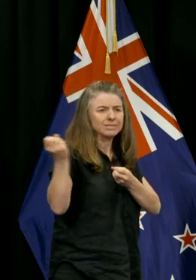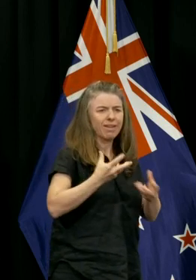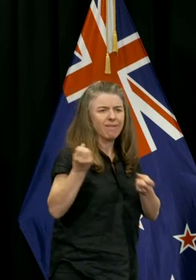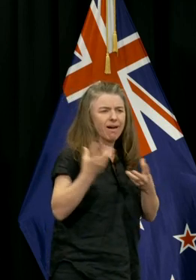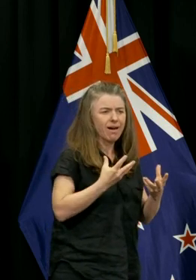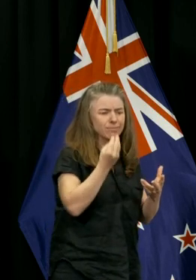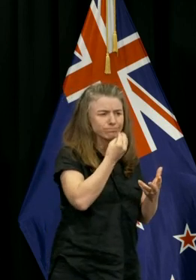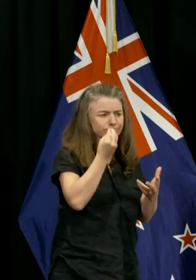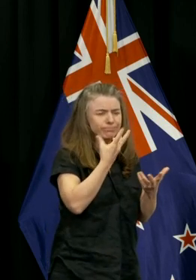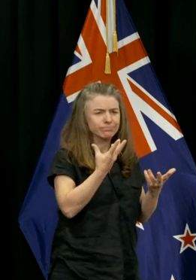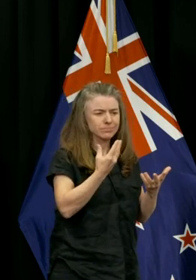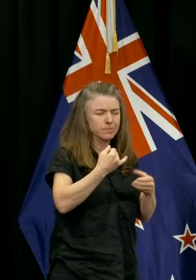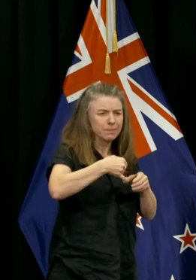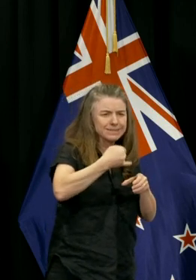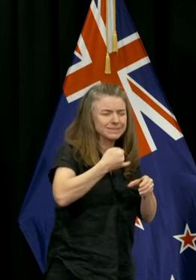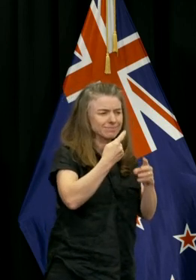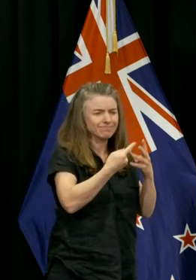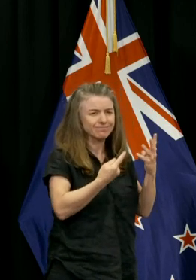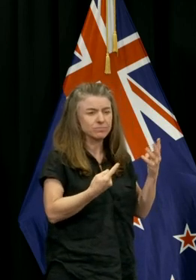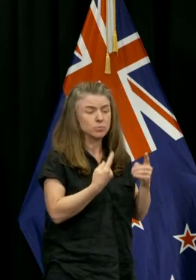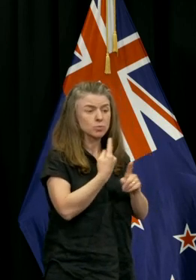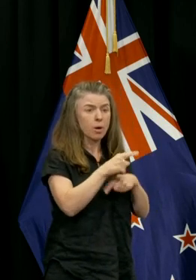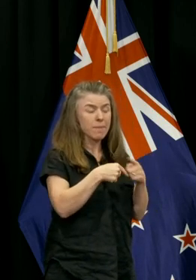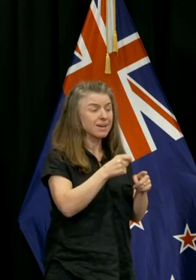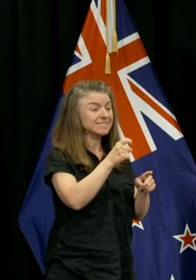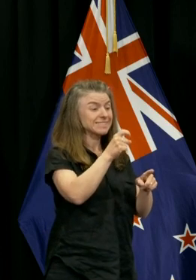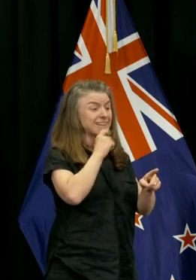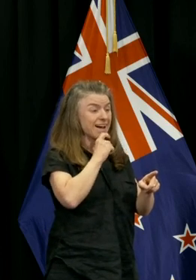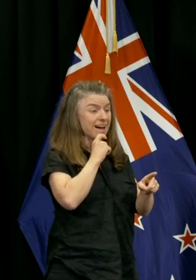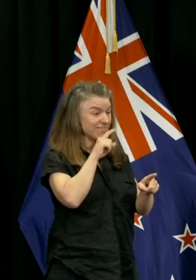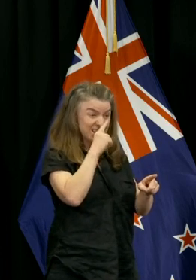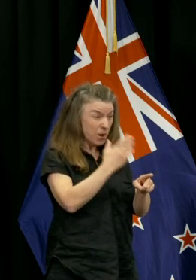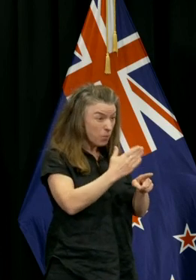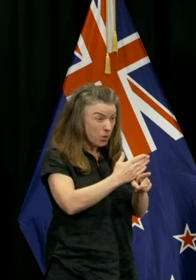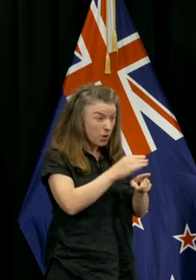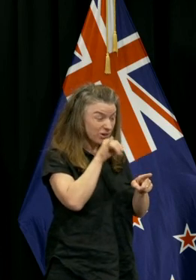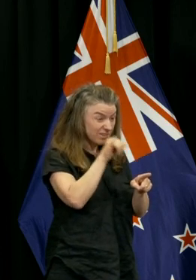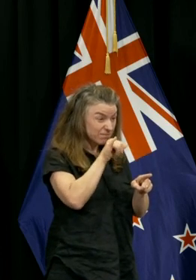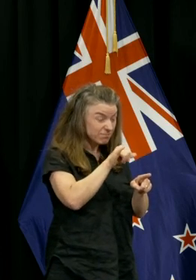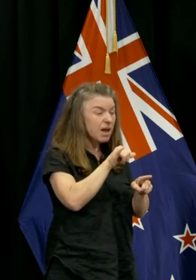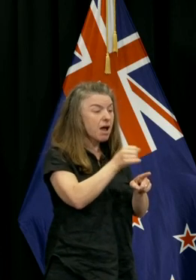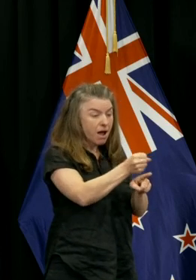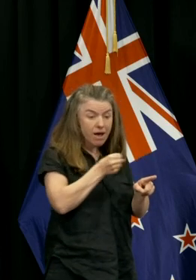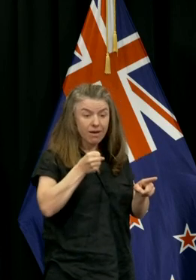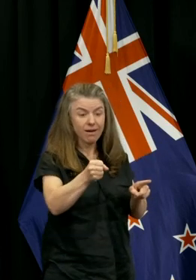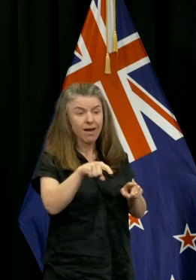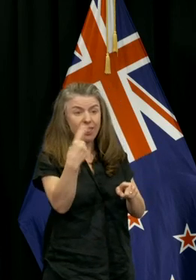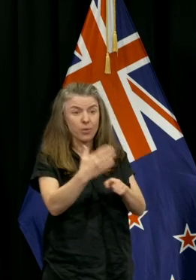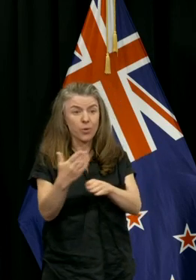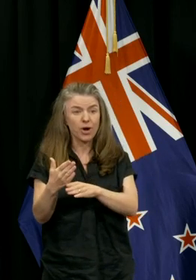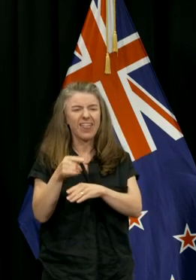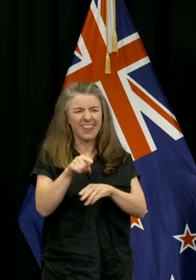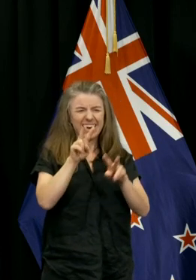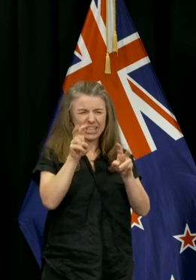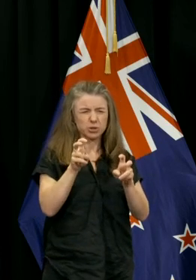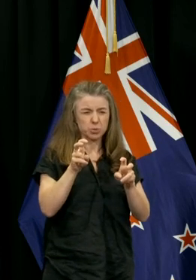movements in particular. The question around redeployment, as the Prime Minister says, of airline staff into other activities is one that's